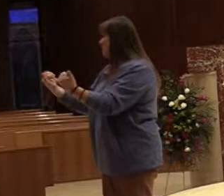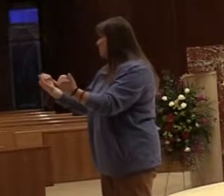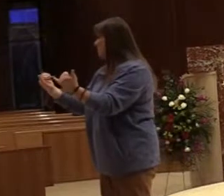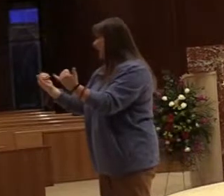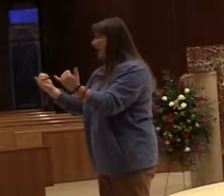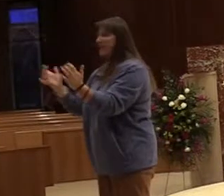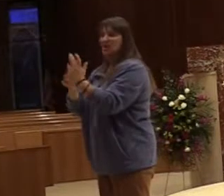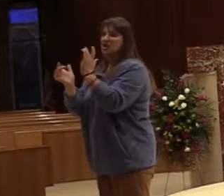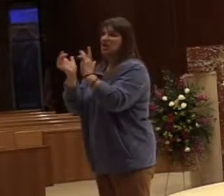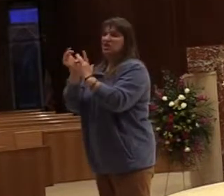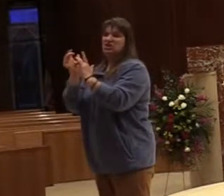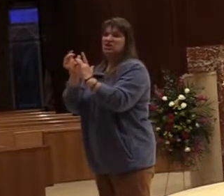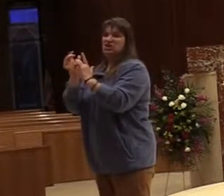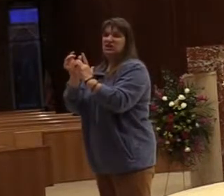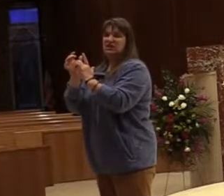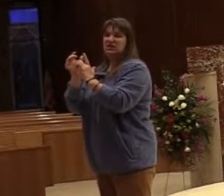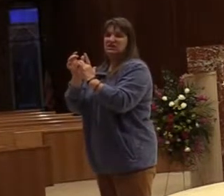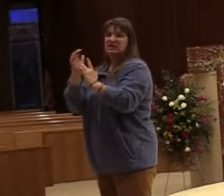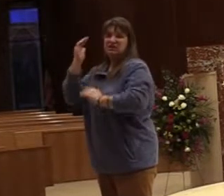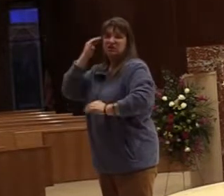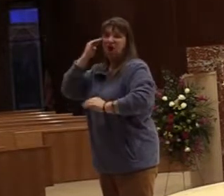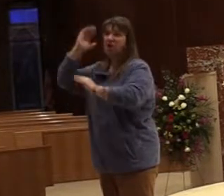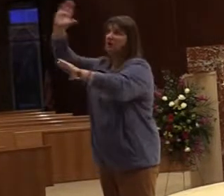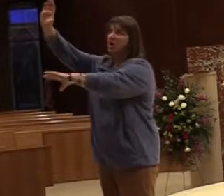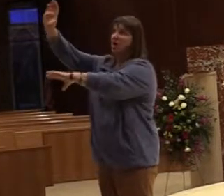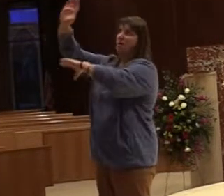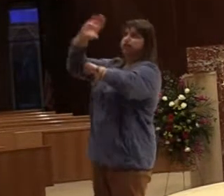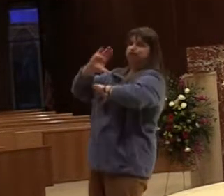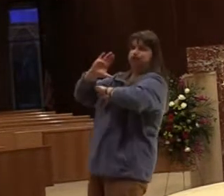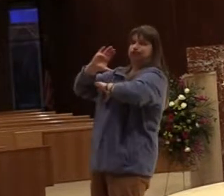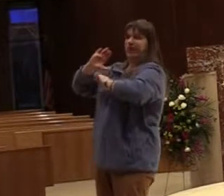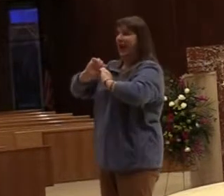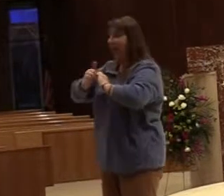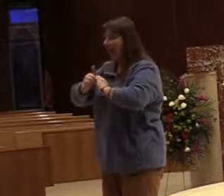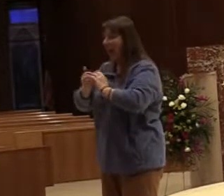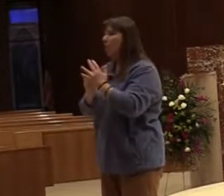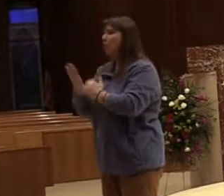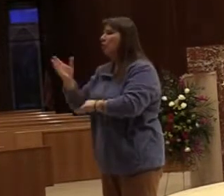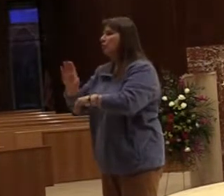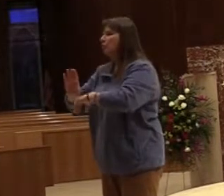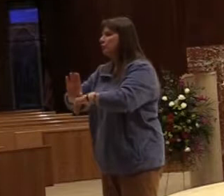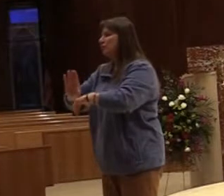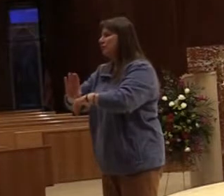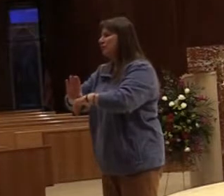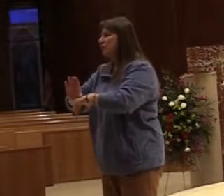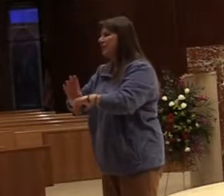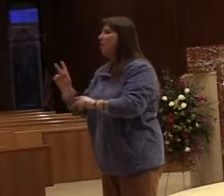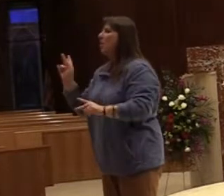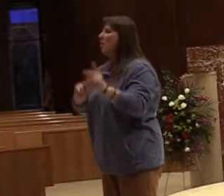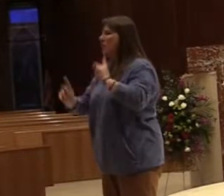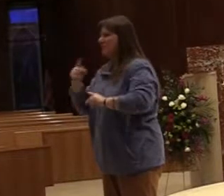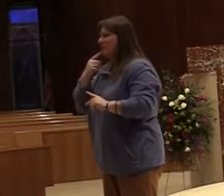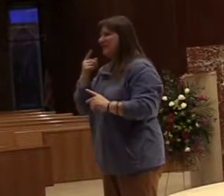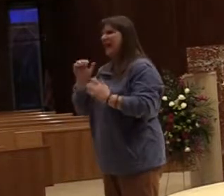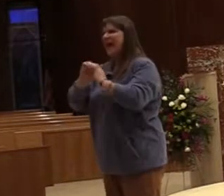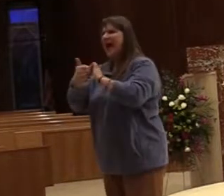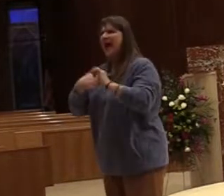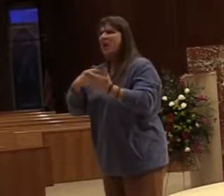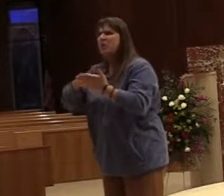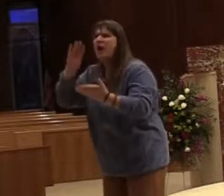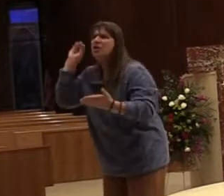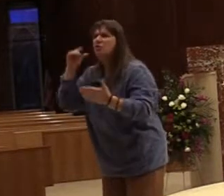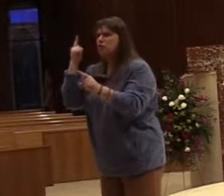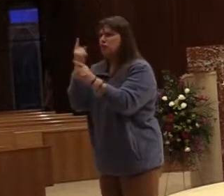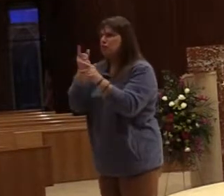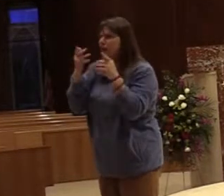the church, and it's for those in the church who are asking questions about how can I learn this, what can I do, that Jesus tends to